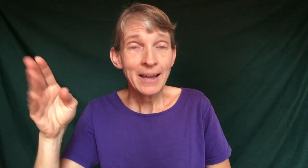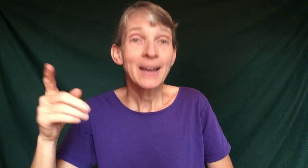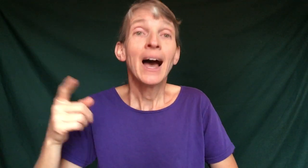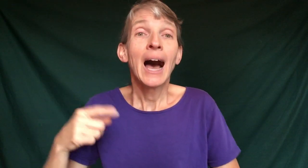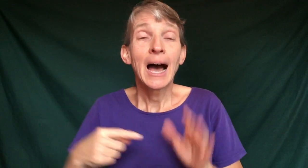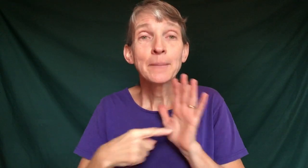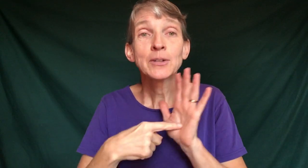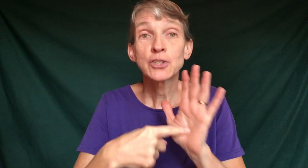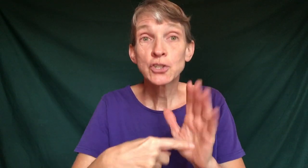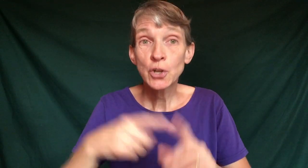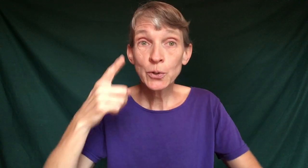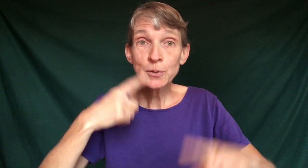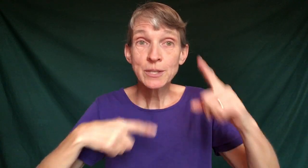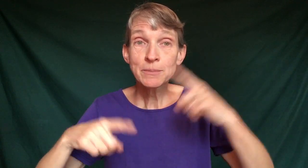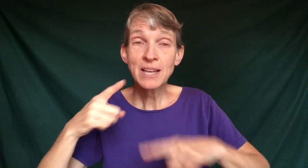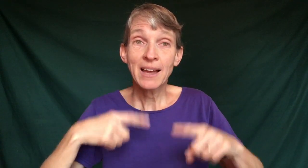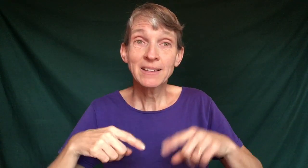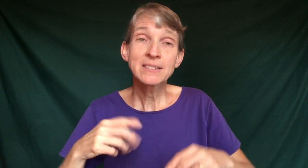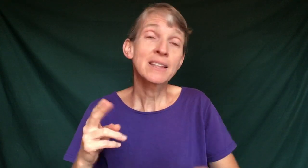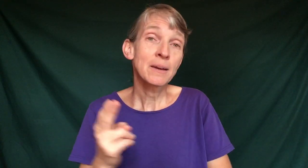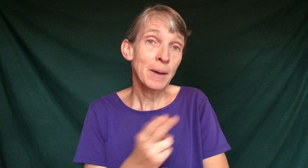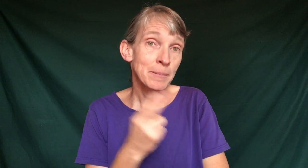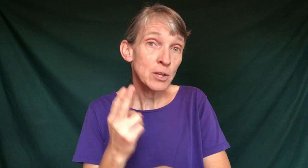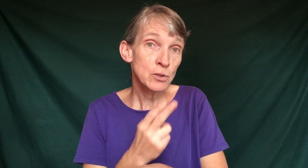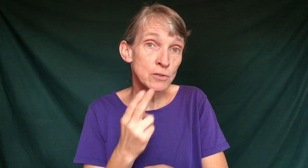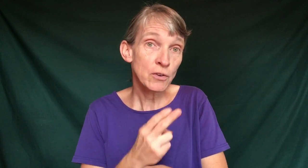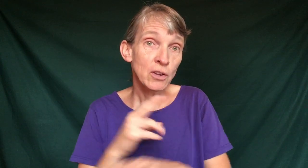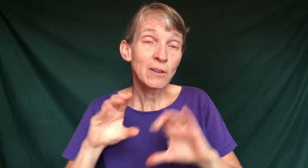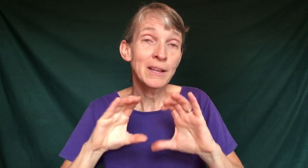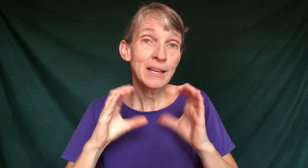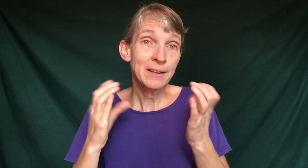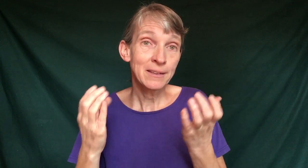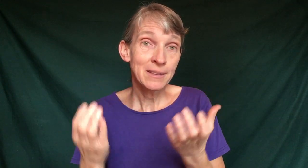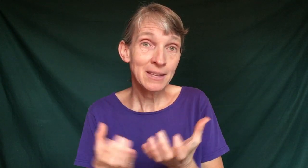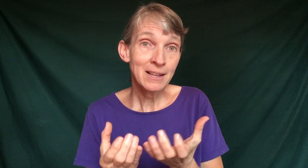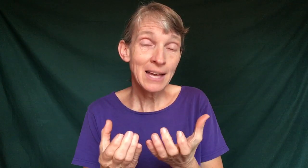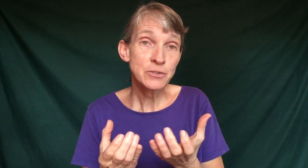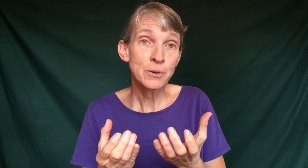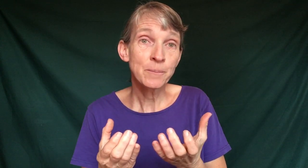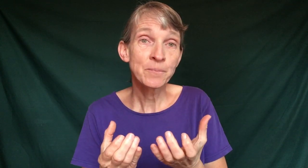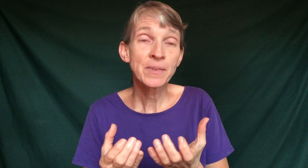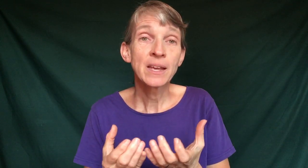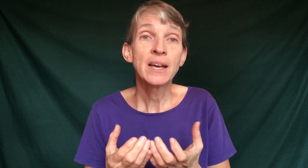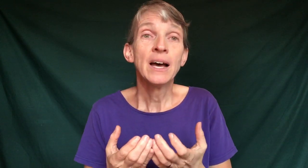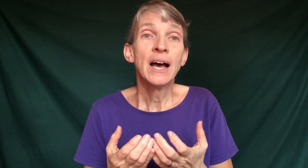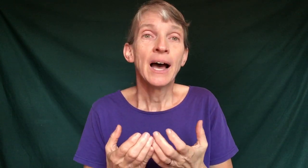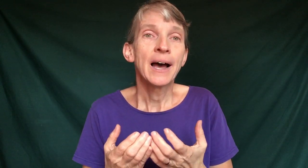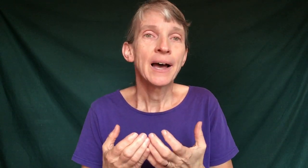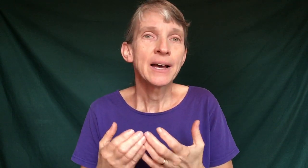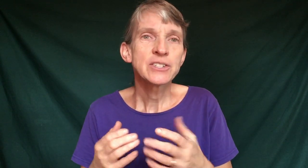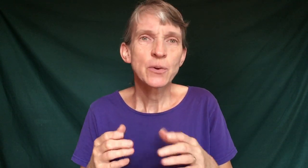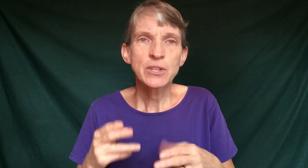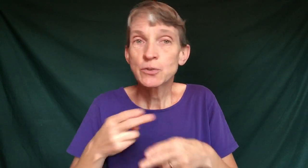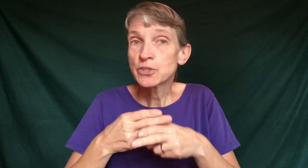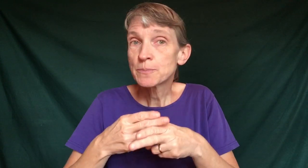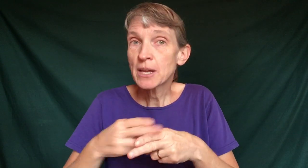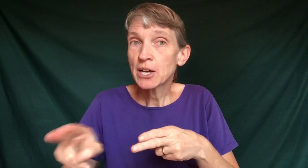Hi, I'm going to show you some signs that might be useful in the classroom. So this will just be a